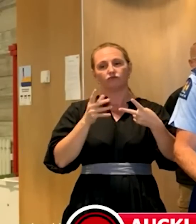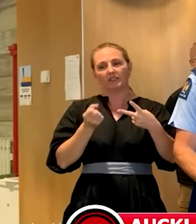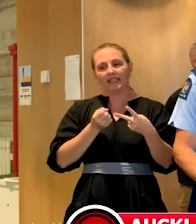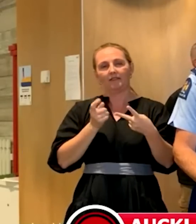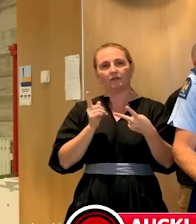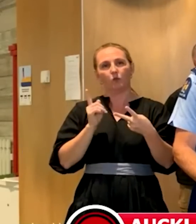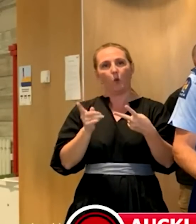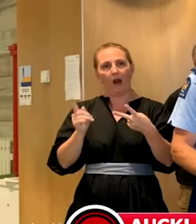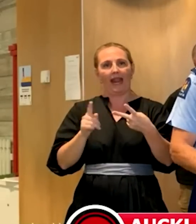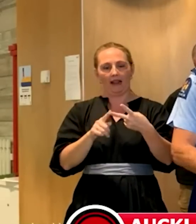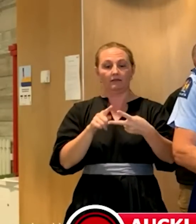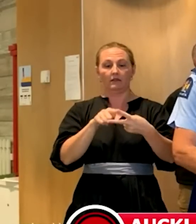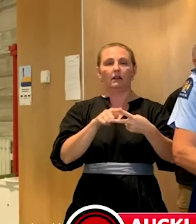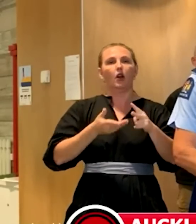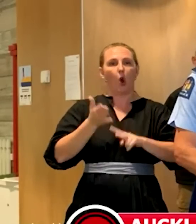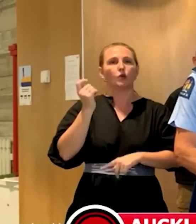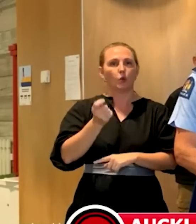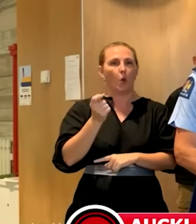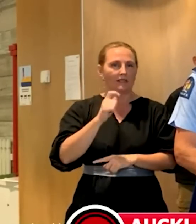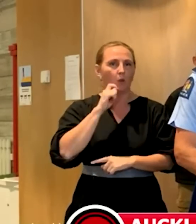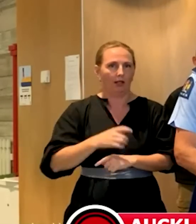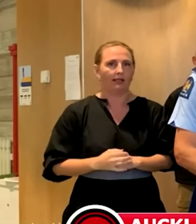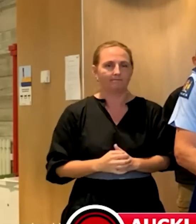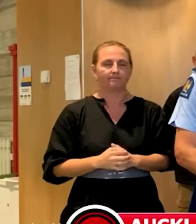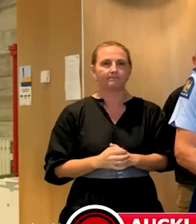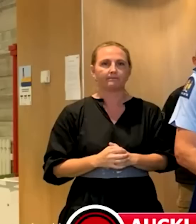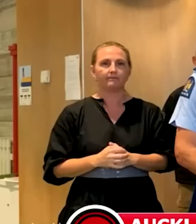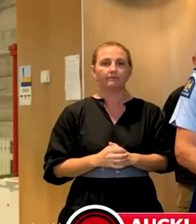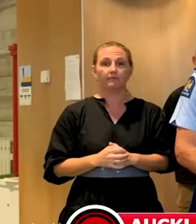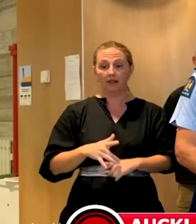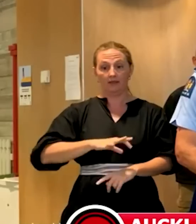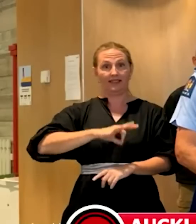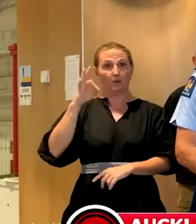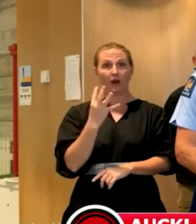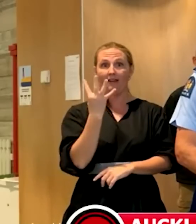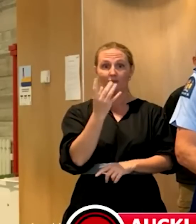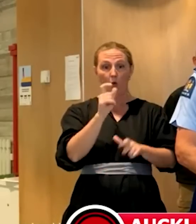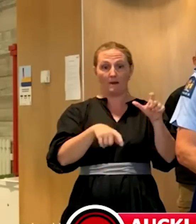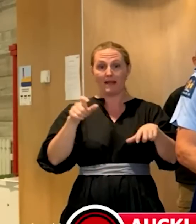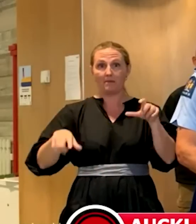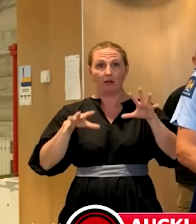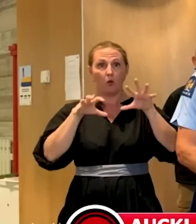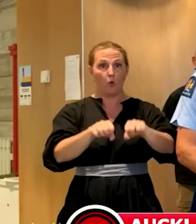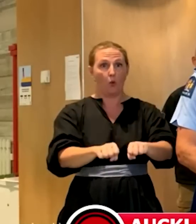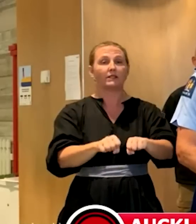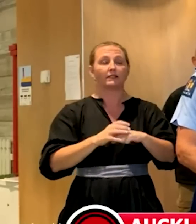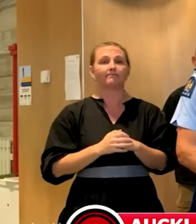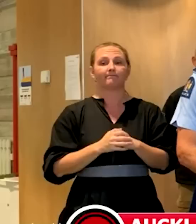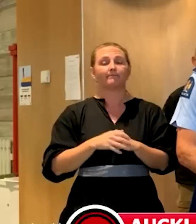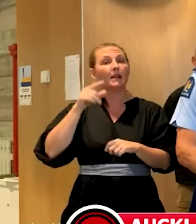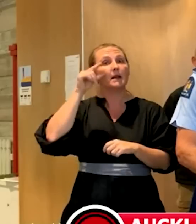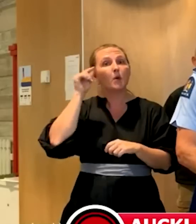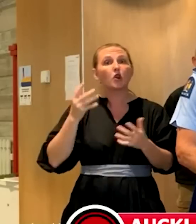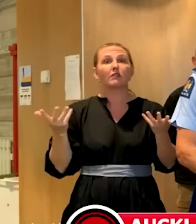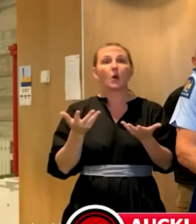warning. Early this morning, 4 persons were apprehended following a burglary at a